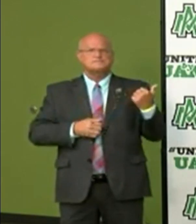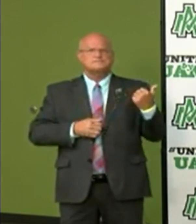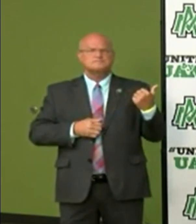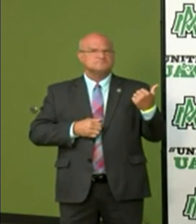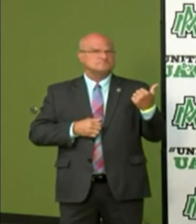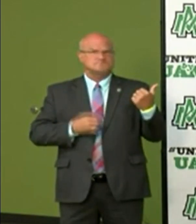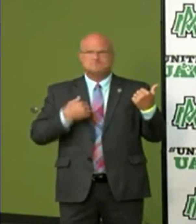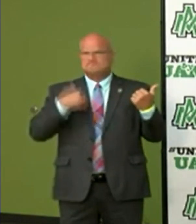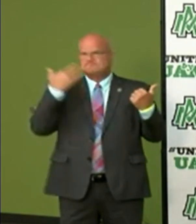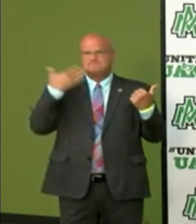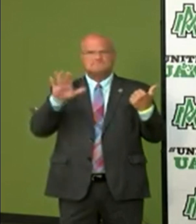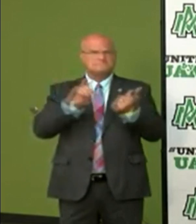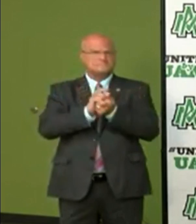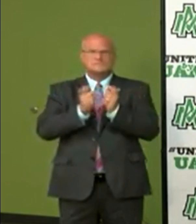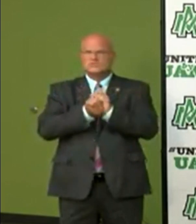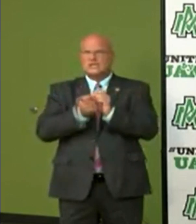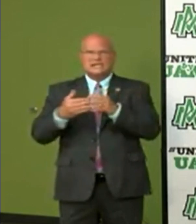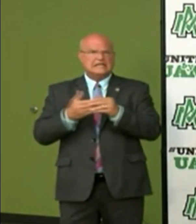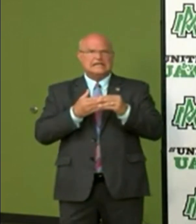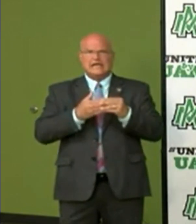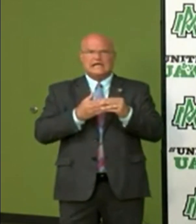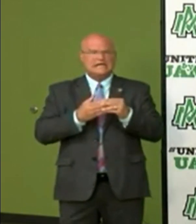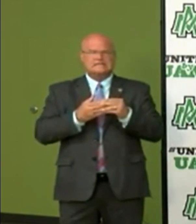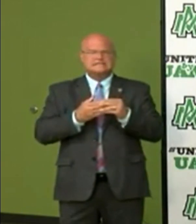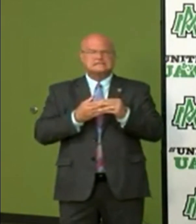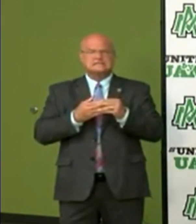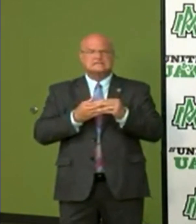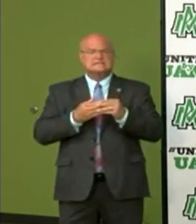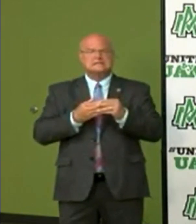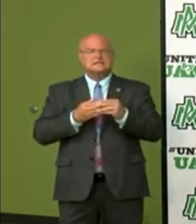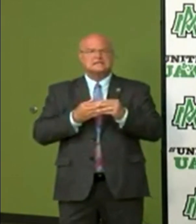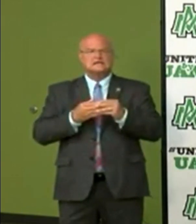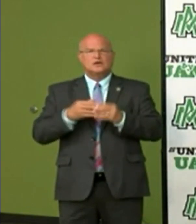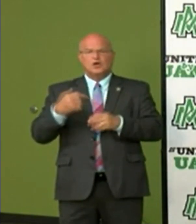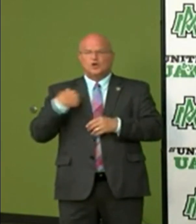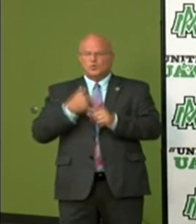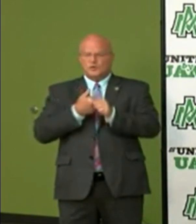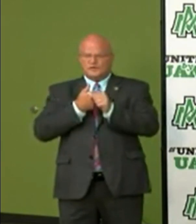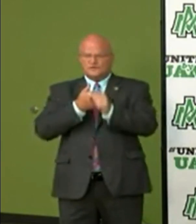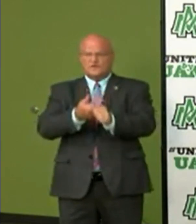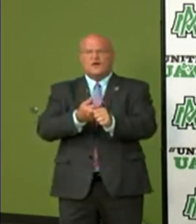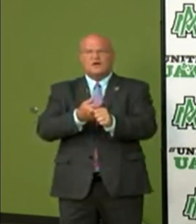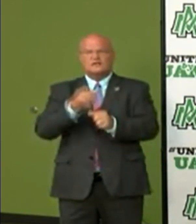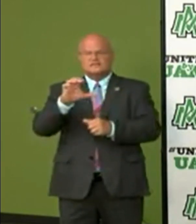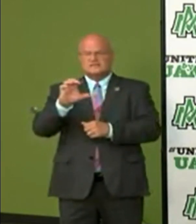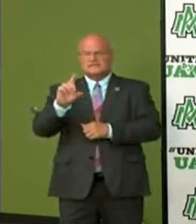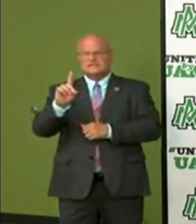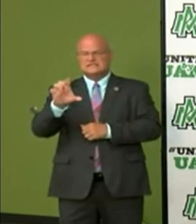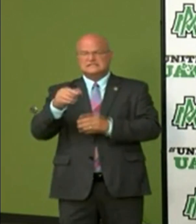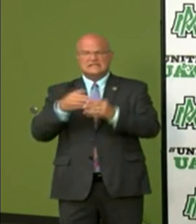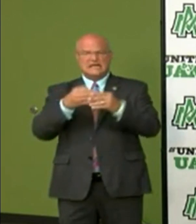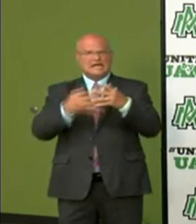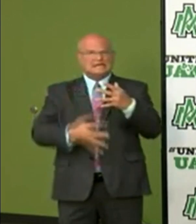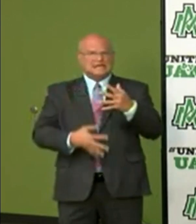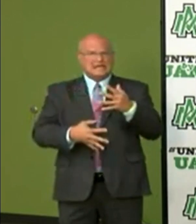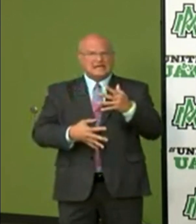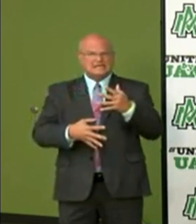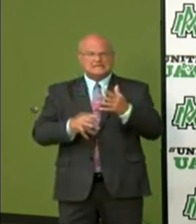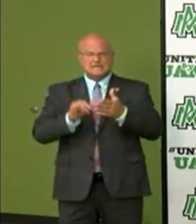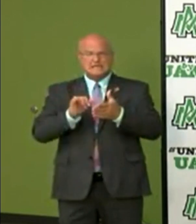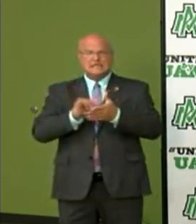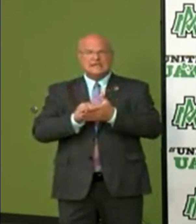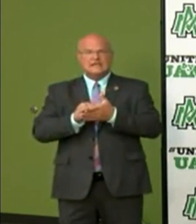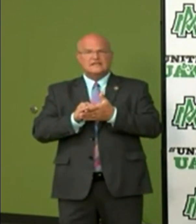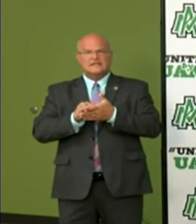I'm not aware of any change in guidance. We follow the CDC guidelines as supplemented